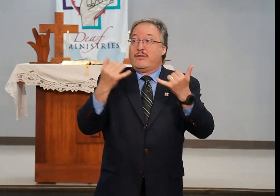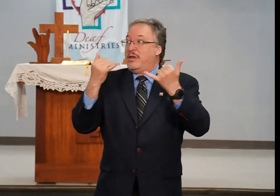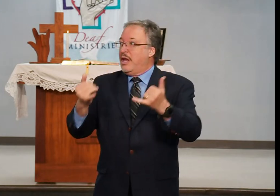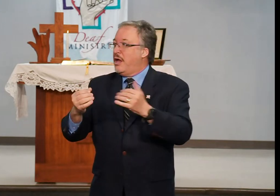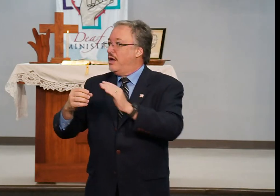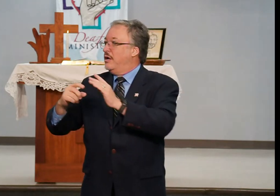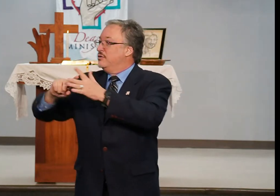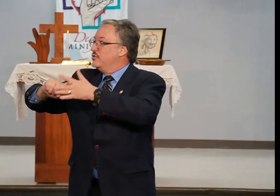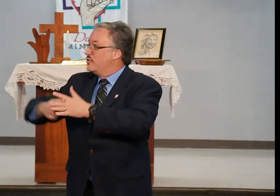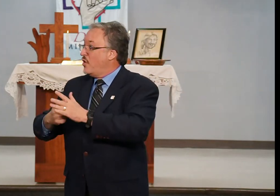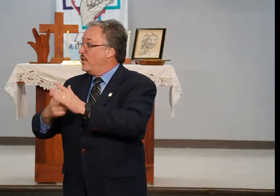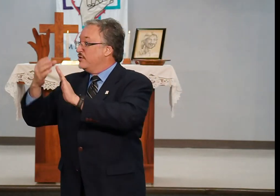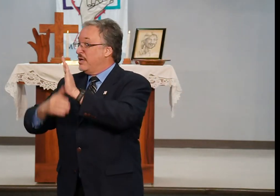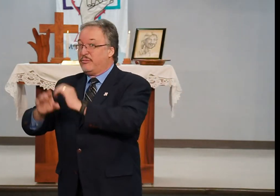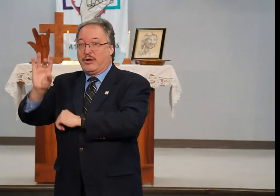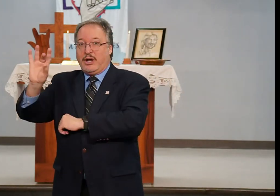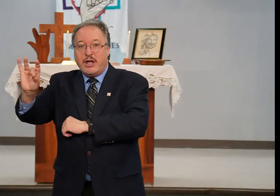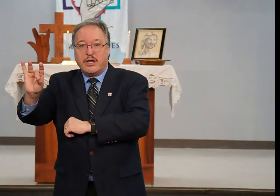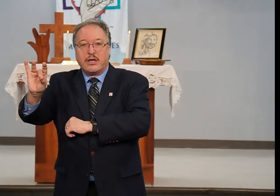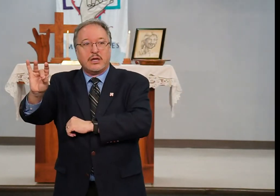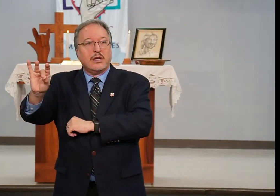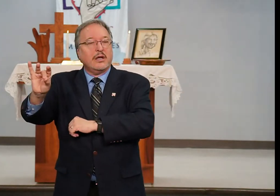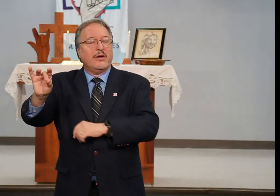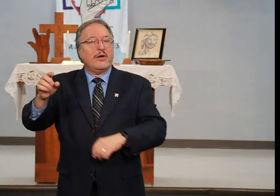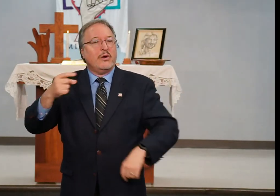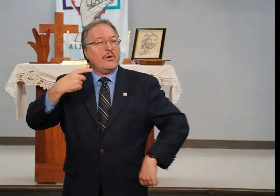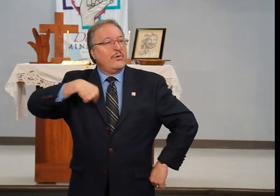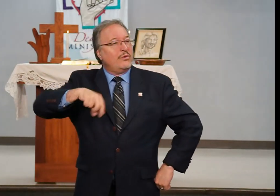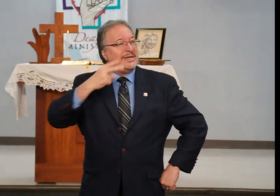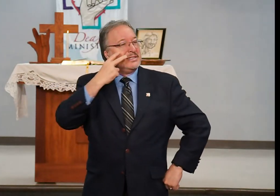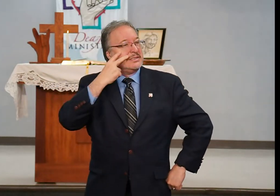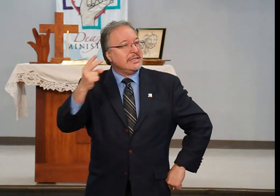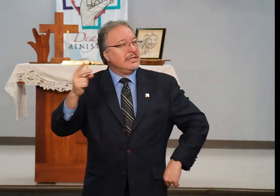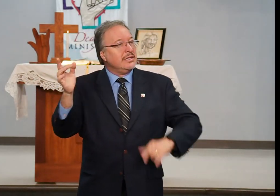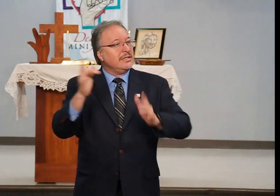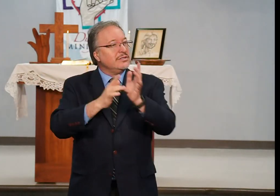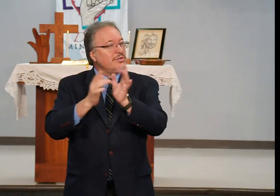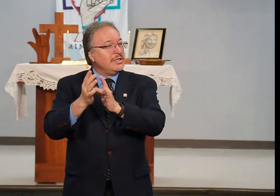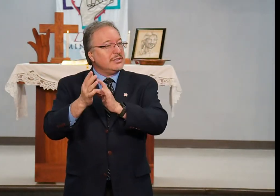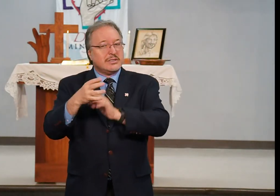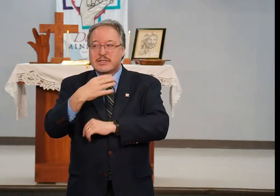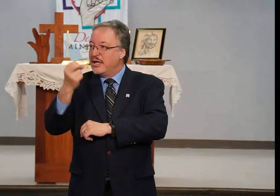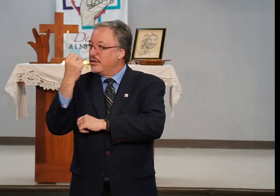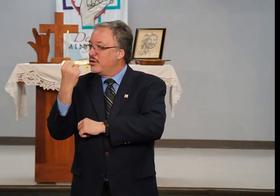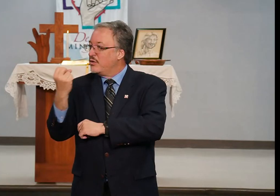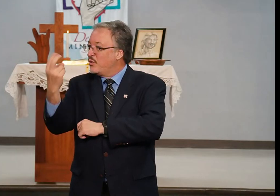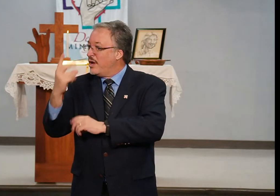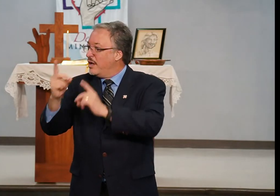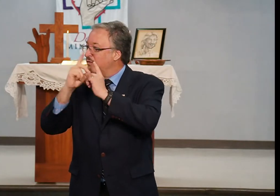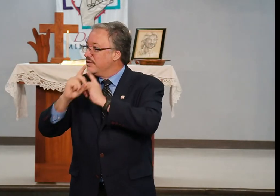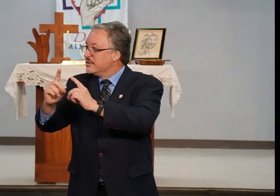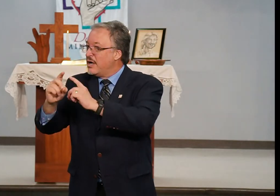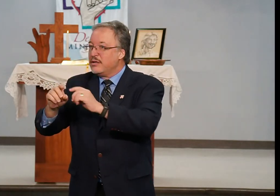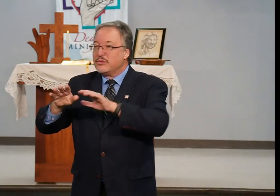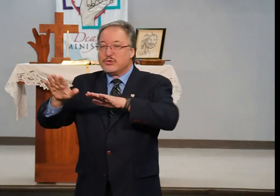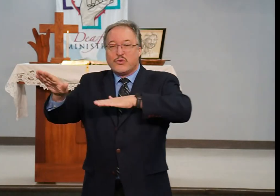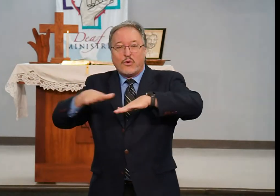prior to the portion of the story I'm going to share today. When we get to chapter 8, we see that Jesus and his